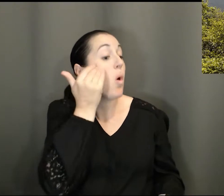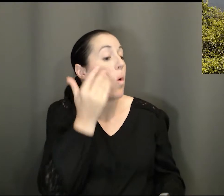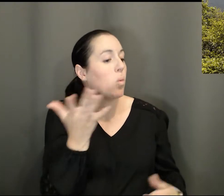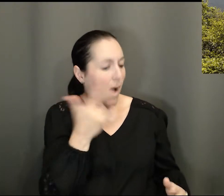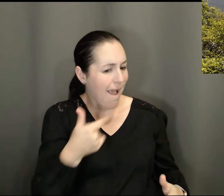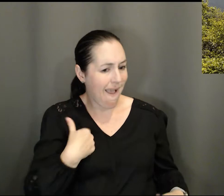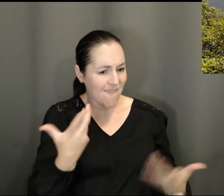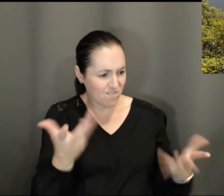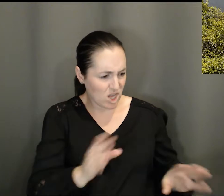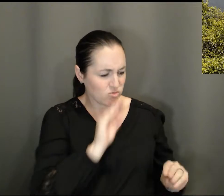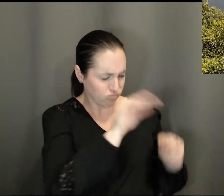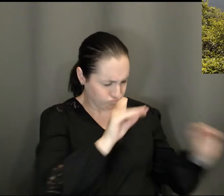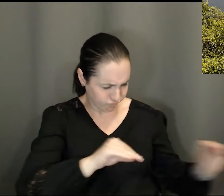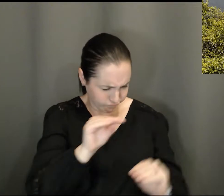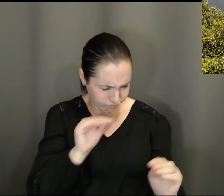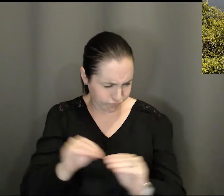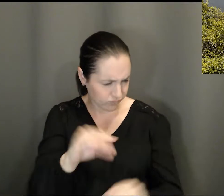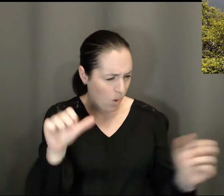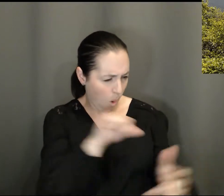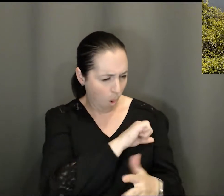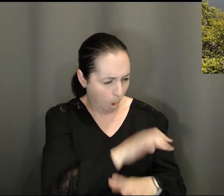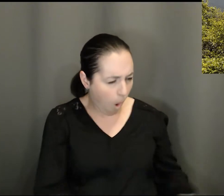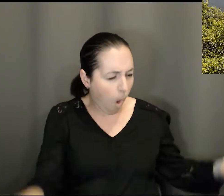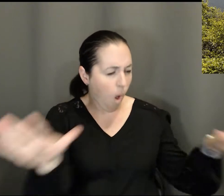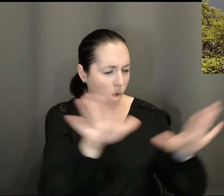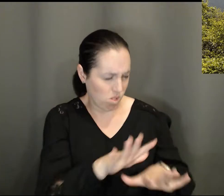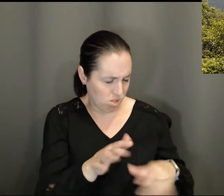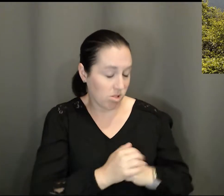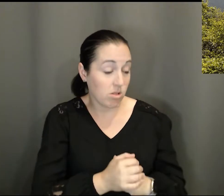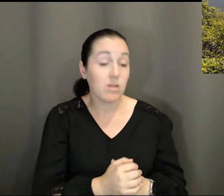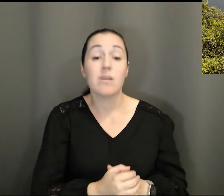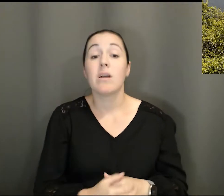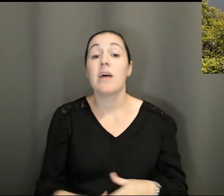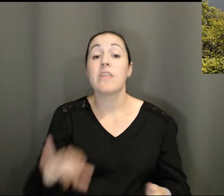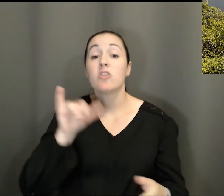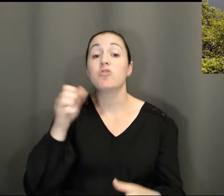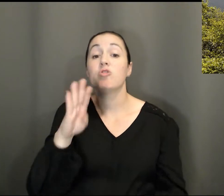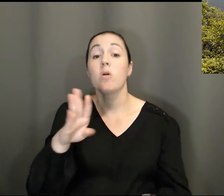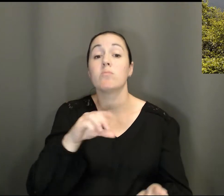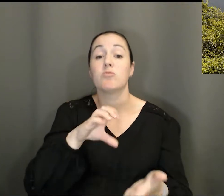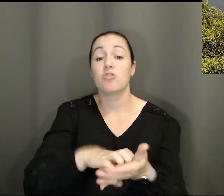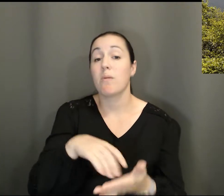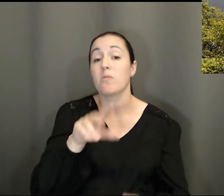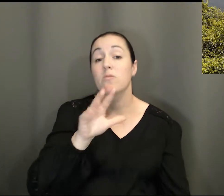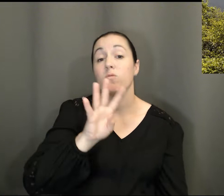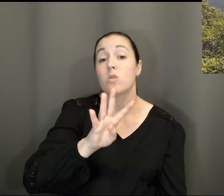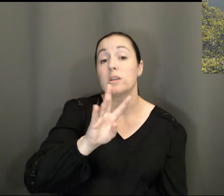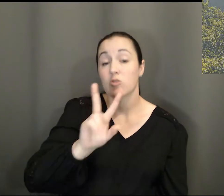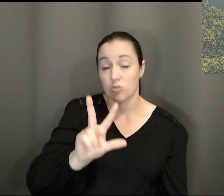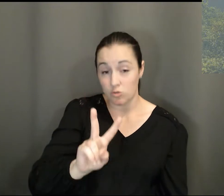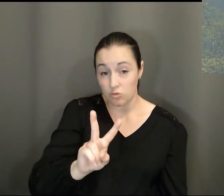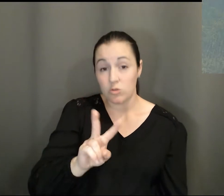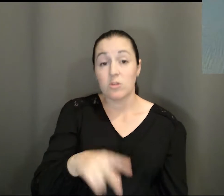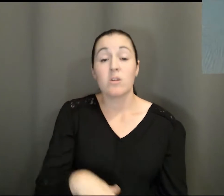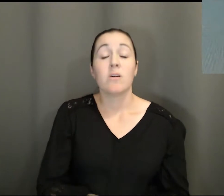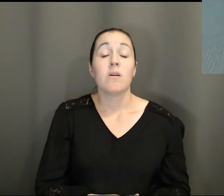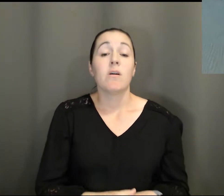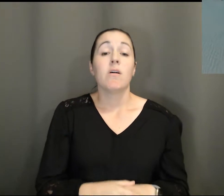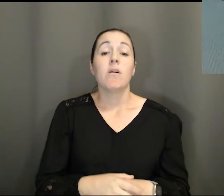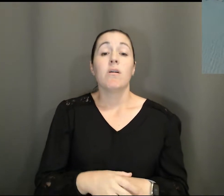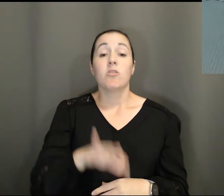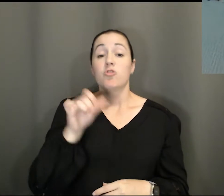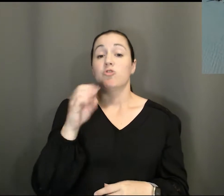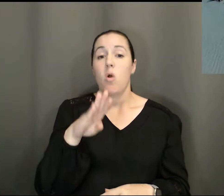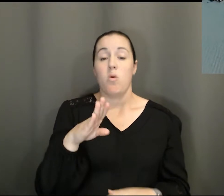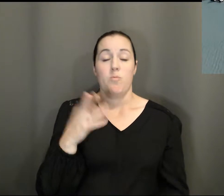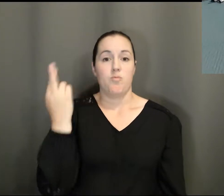of who God is. And the Bible says that he repents. Listen to what Job says as we close out that 42nd chapter of Job.